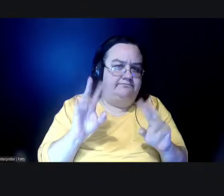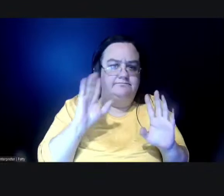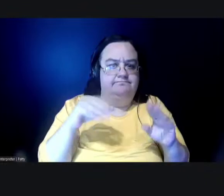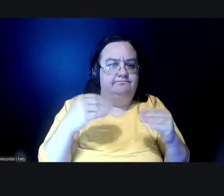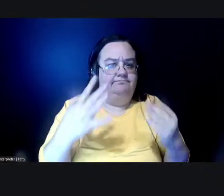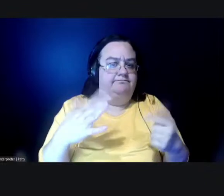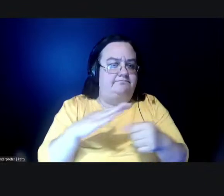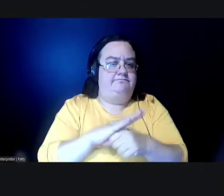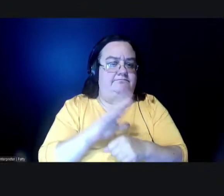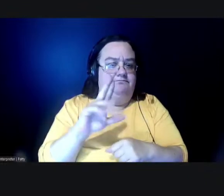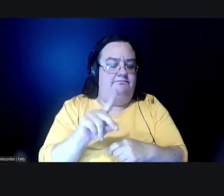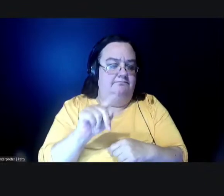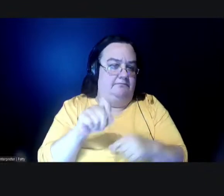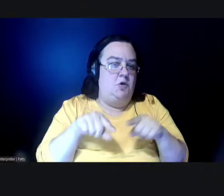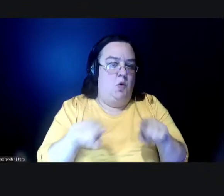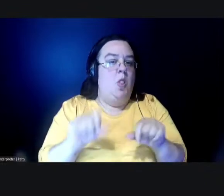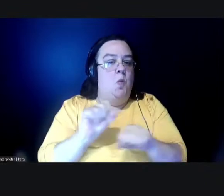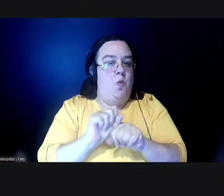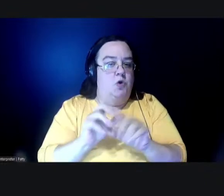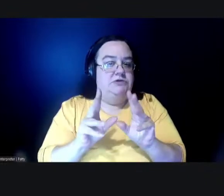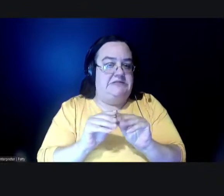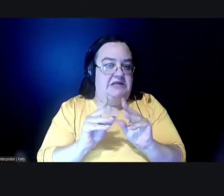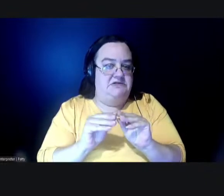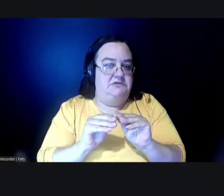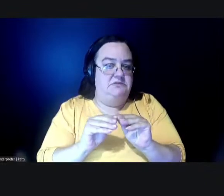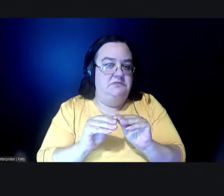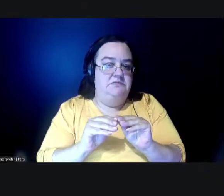at the work session meeting on this matter.